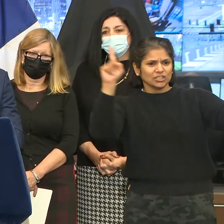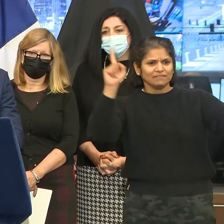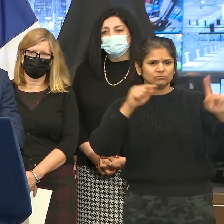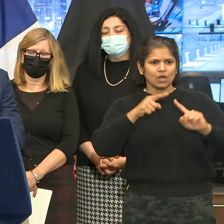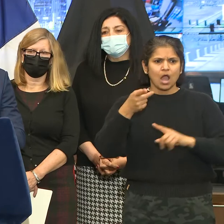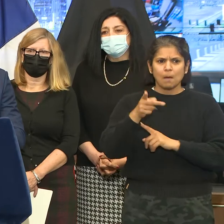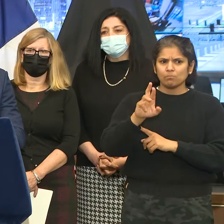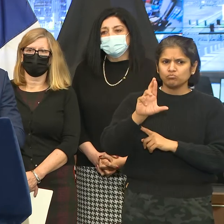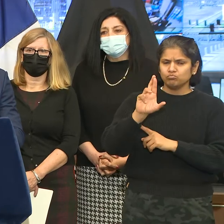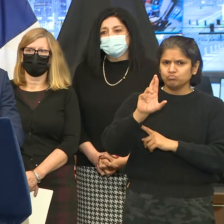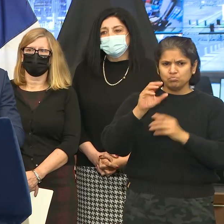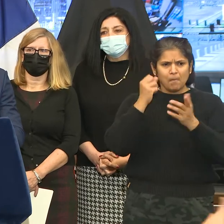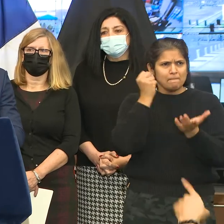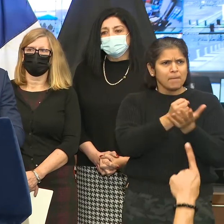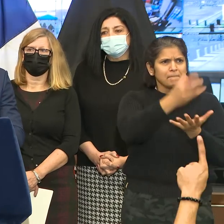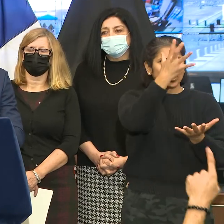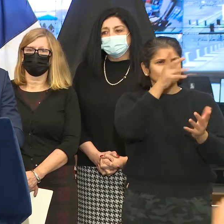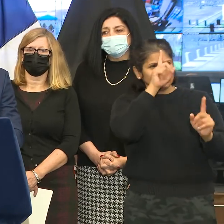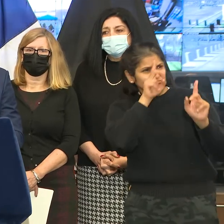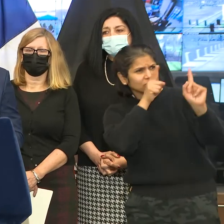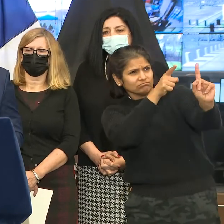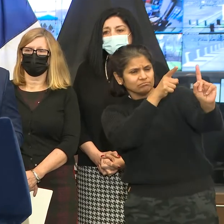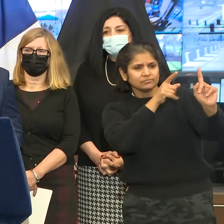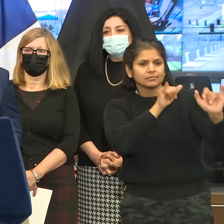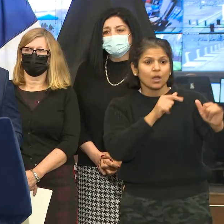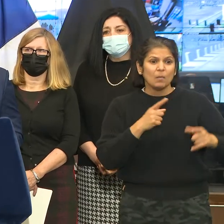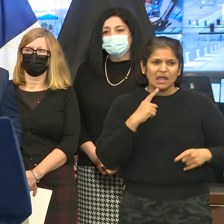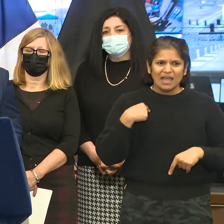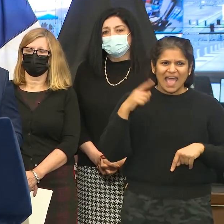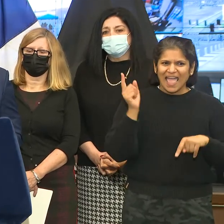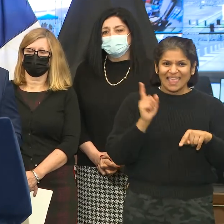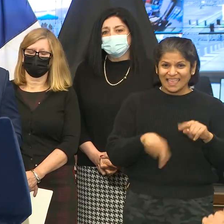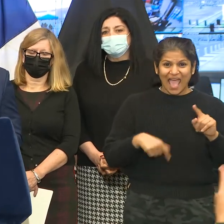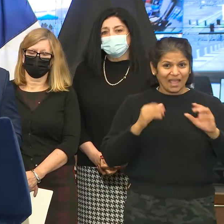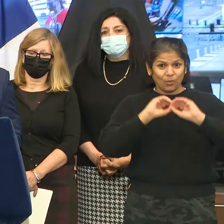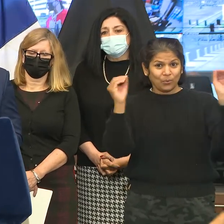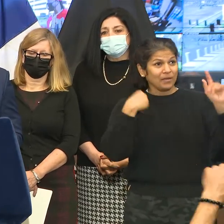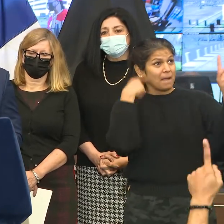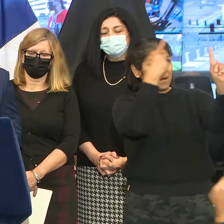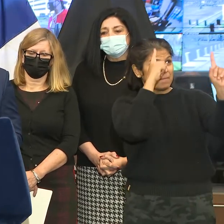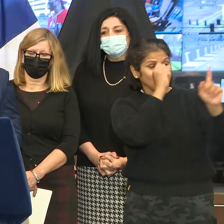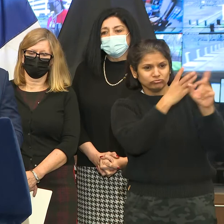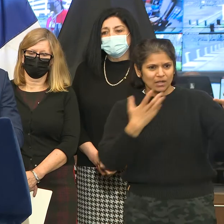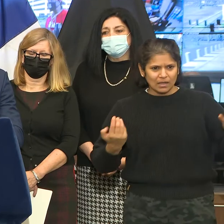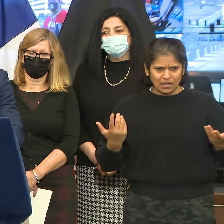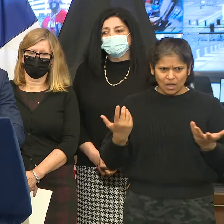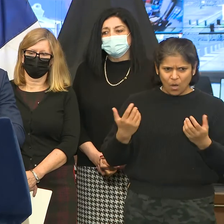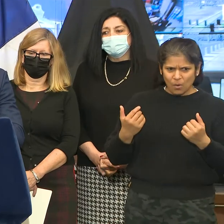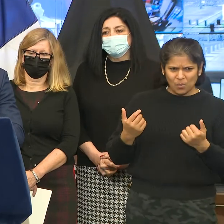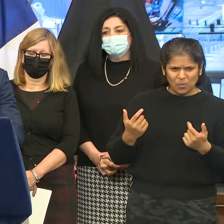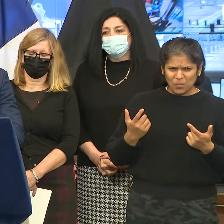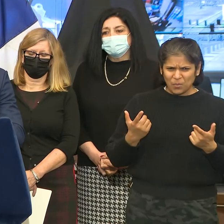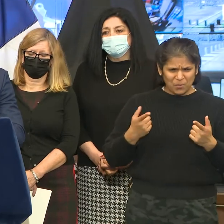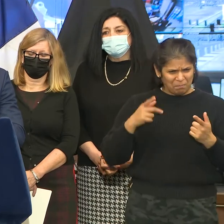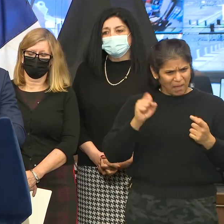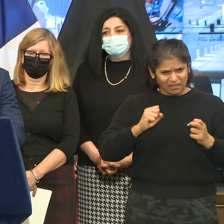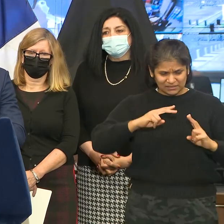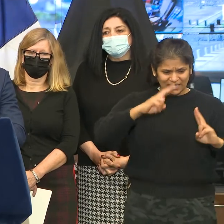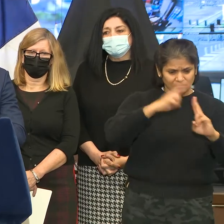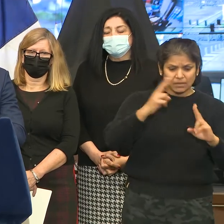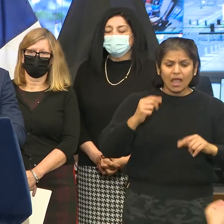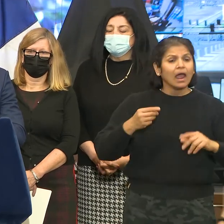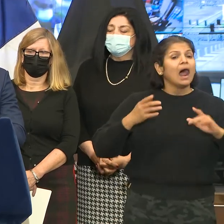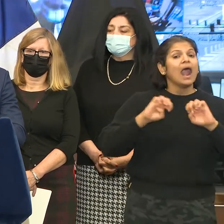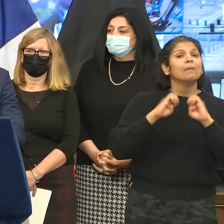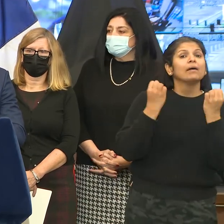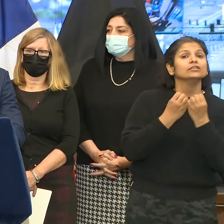to ensure. We cannot be prosperous without world-class emergency management. We need to make sure that people are